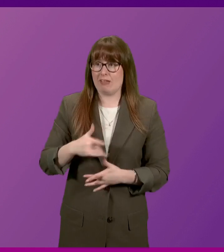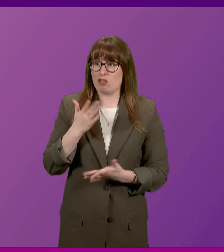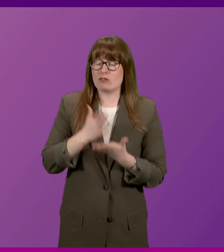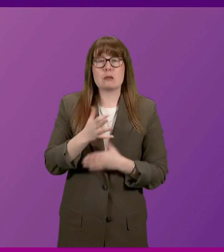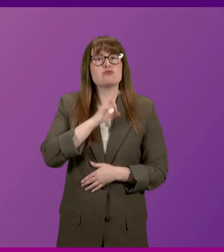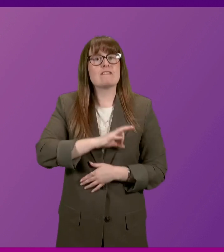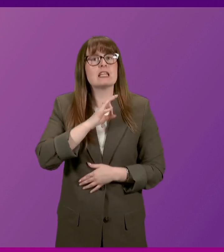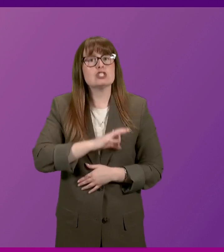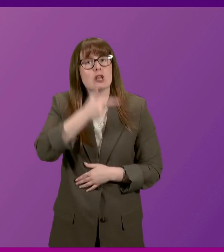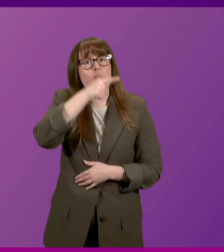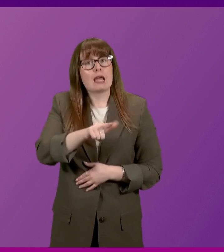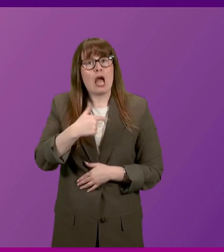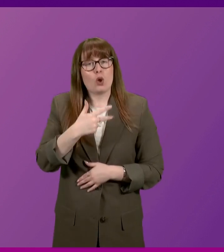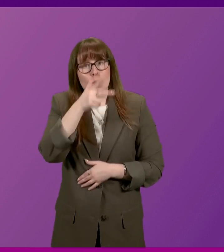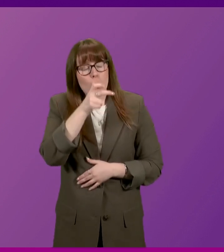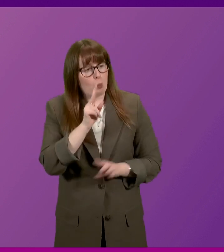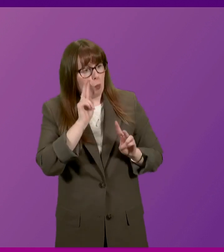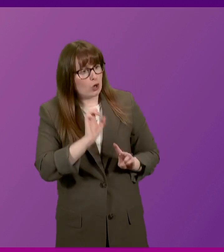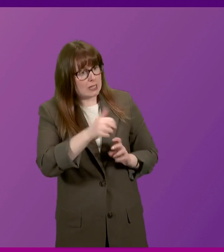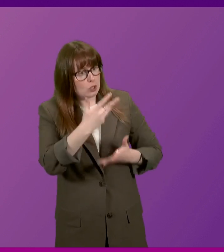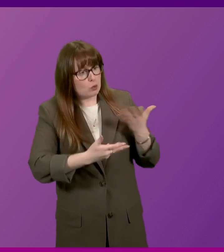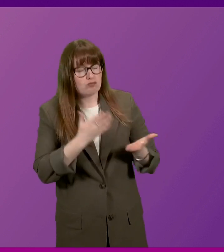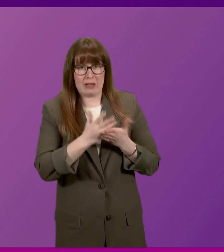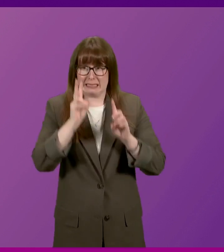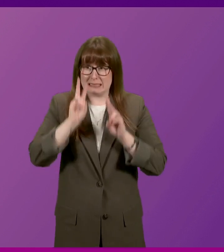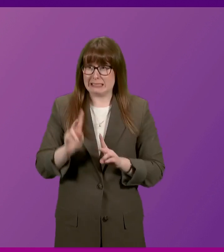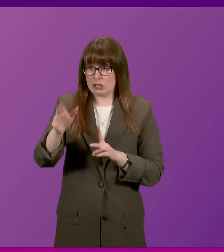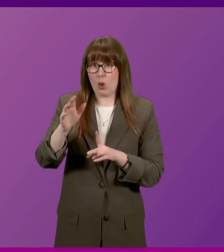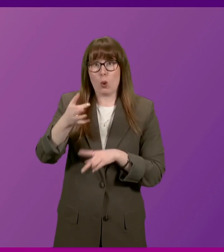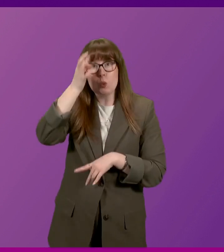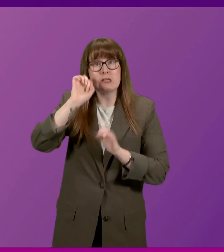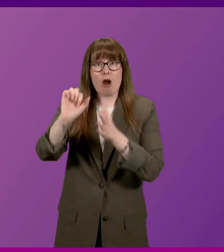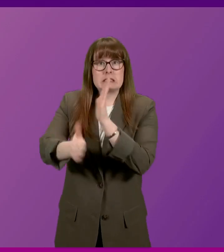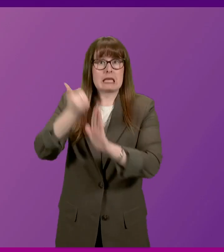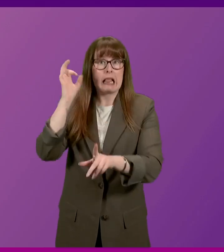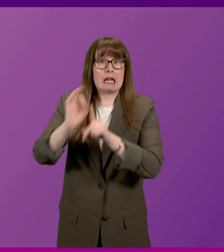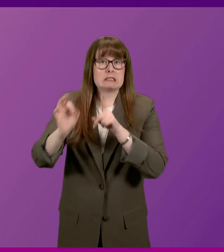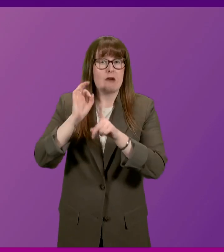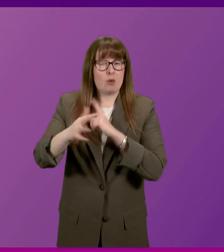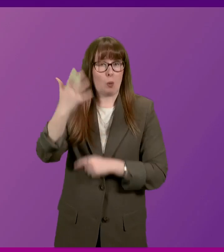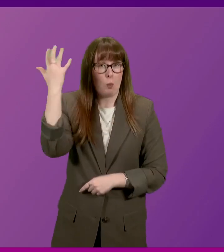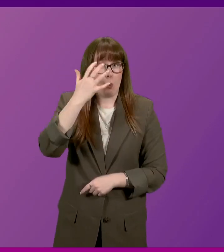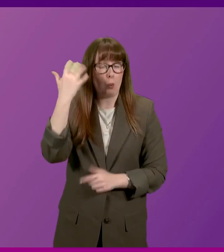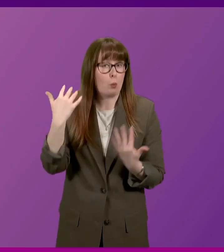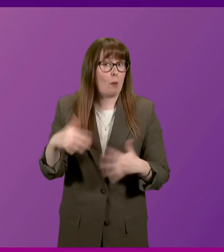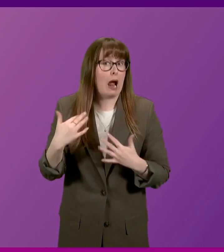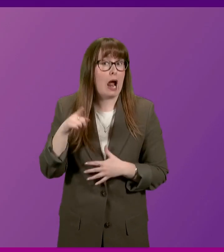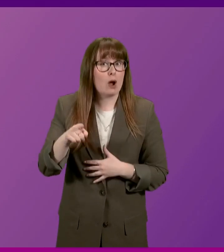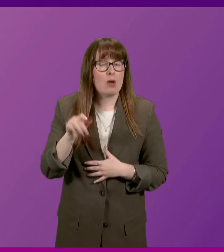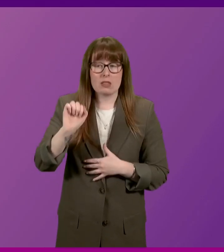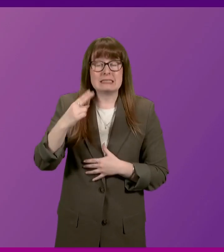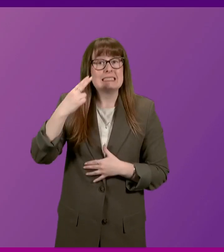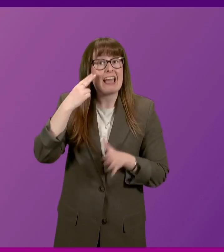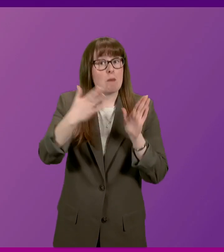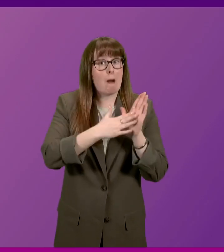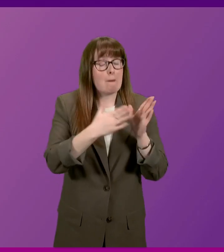and really in-depth interviews down to Lucy's skill in interviewing that we had heard from the deaf mothers.